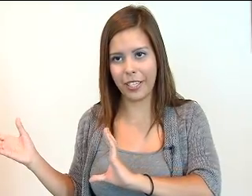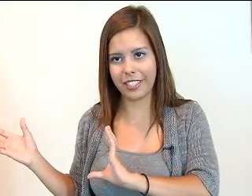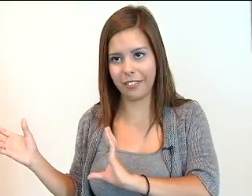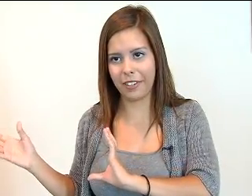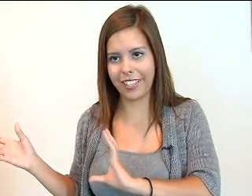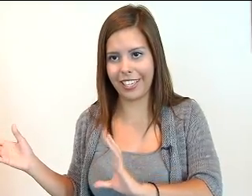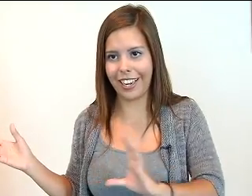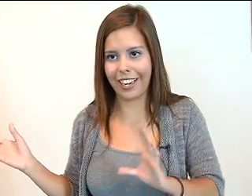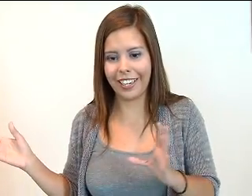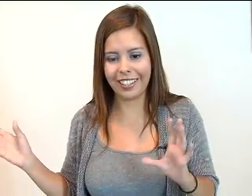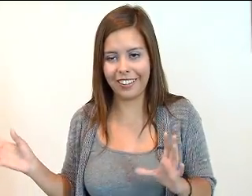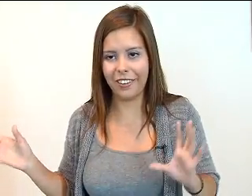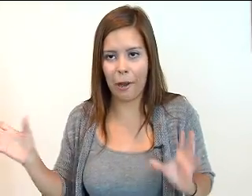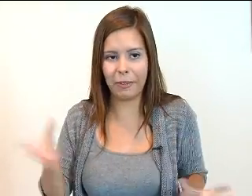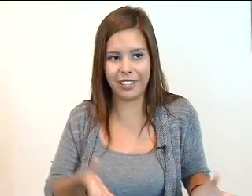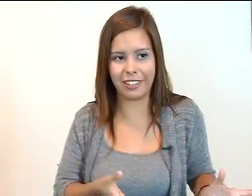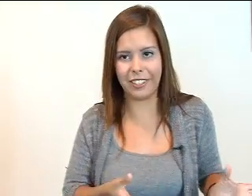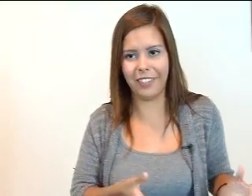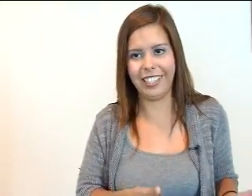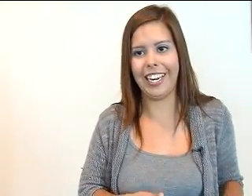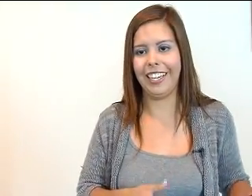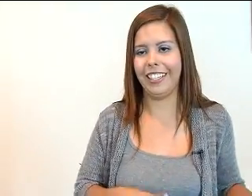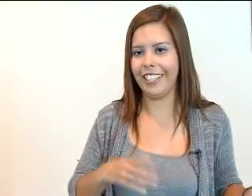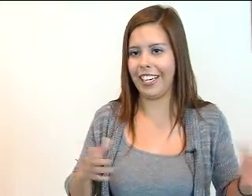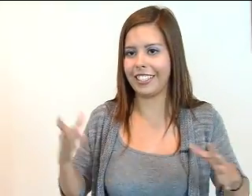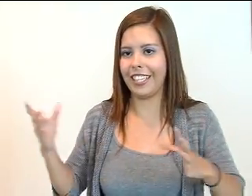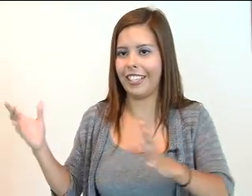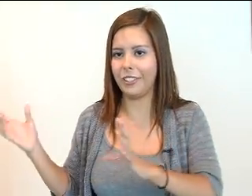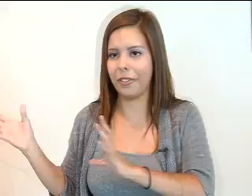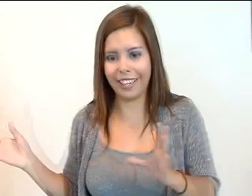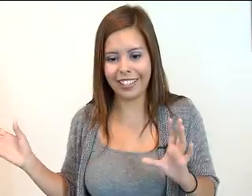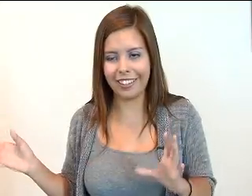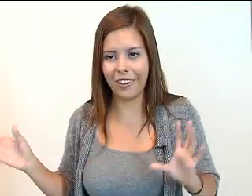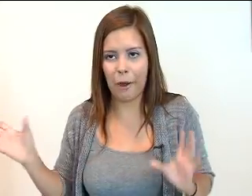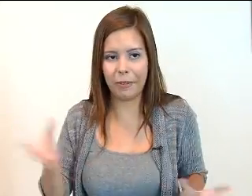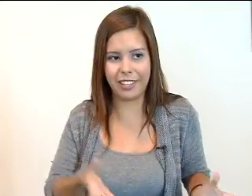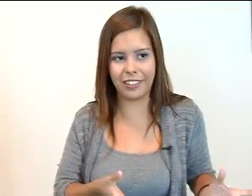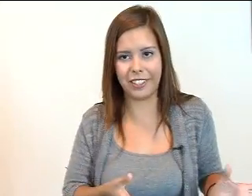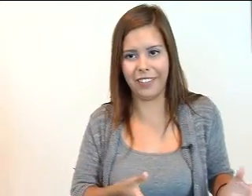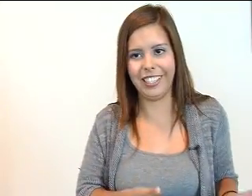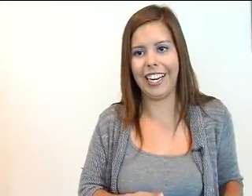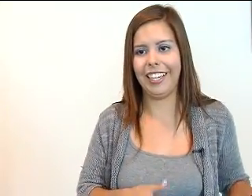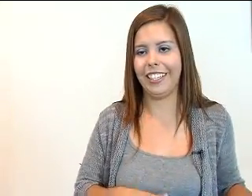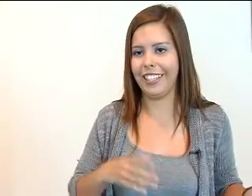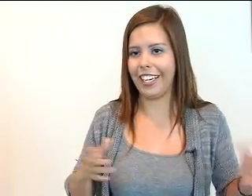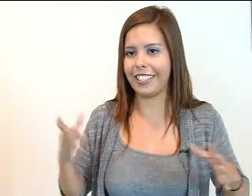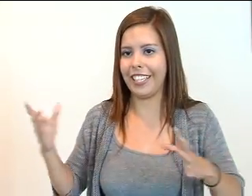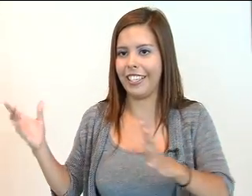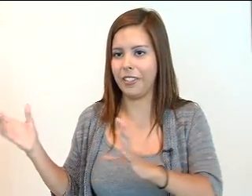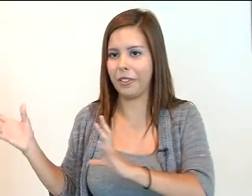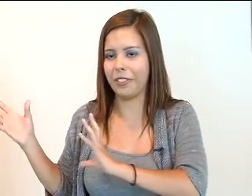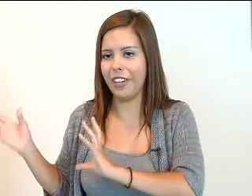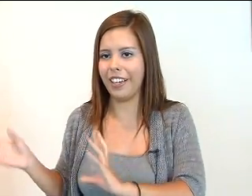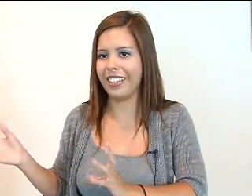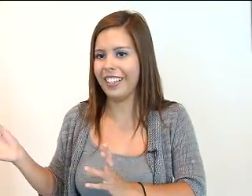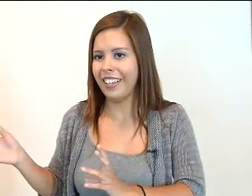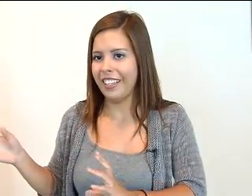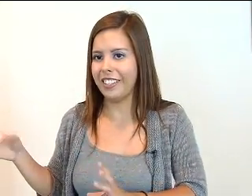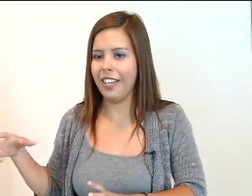I can do the best of everything. Vasquez says the possibilities are endless. I can go help a doctor one day and then the next day